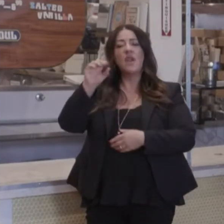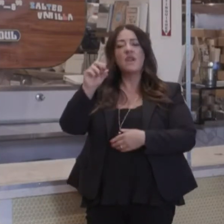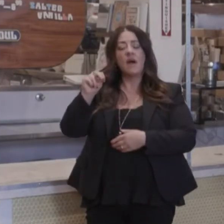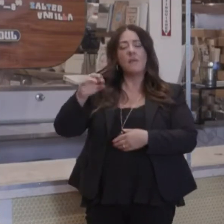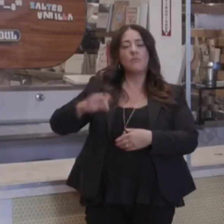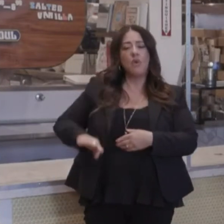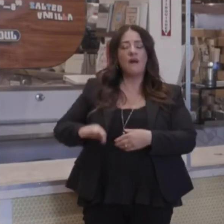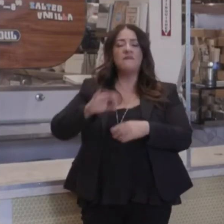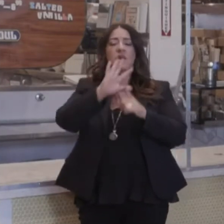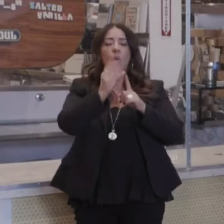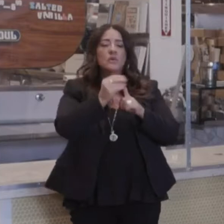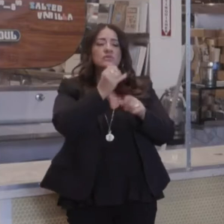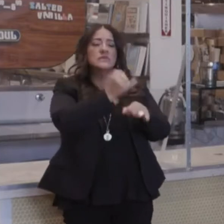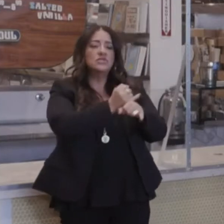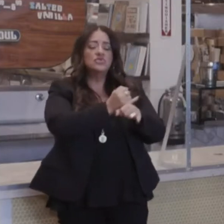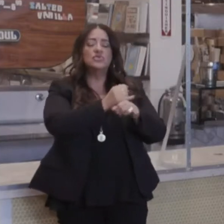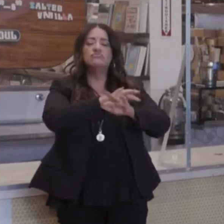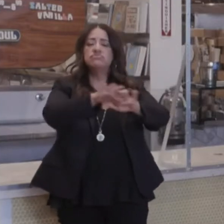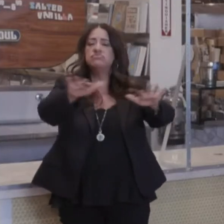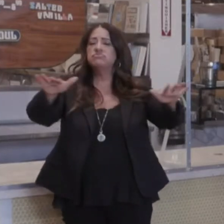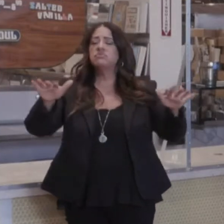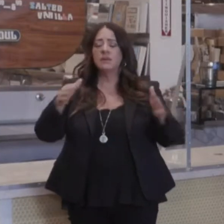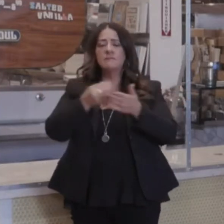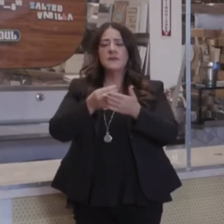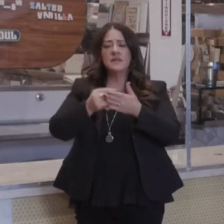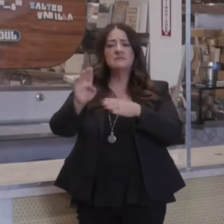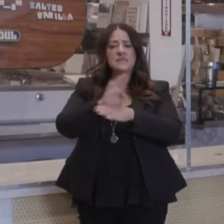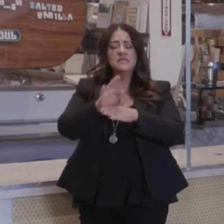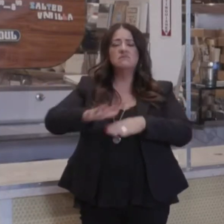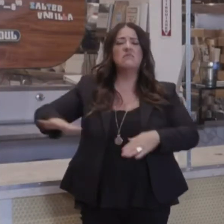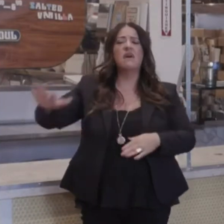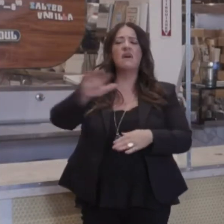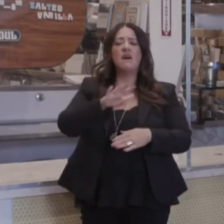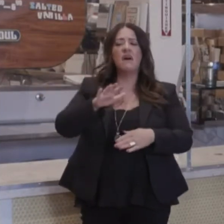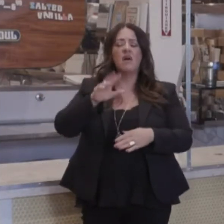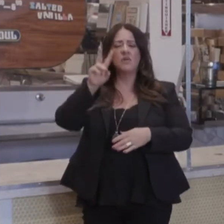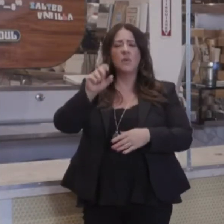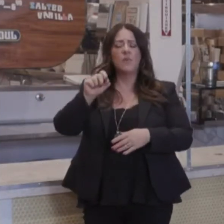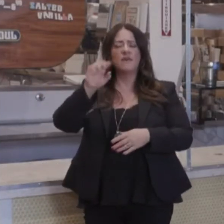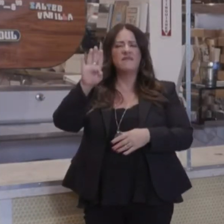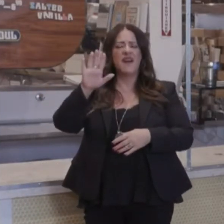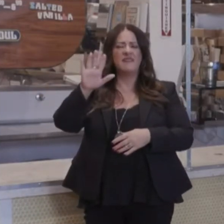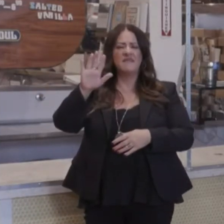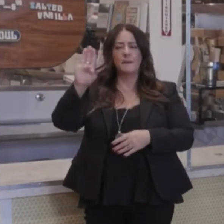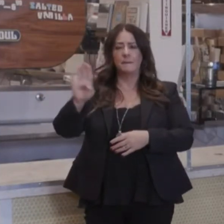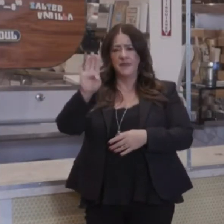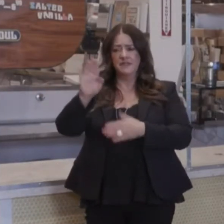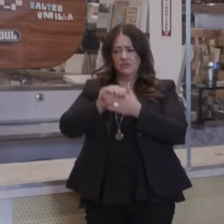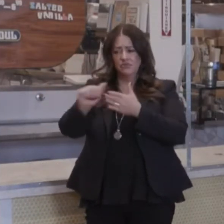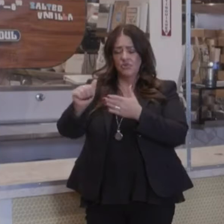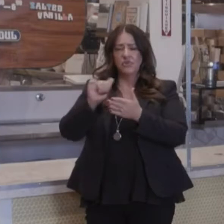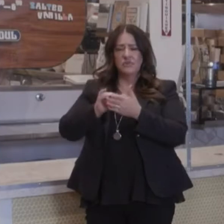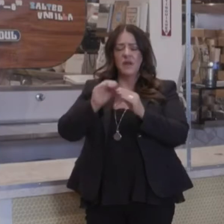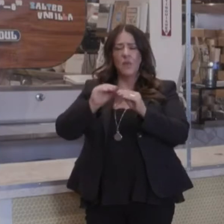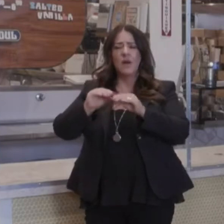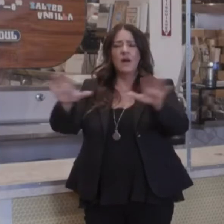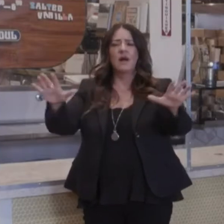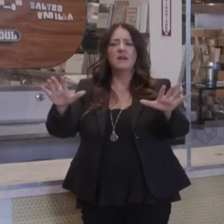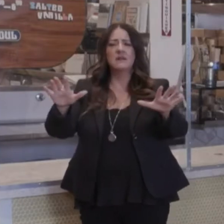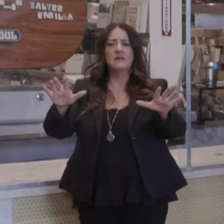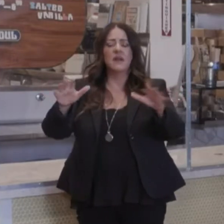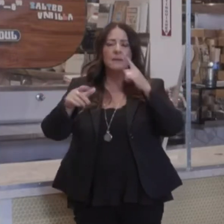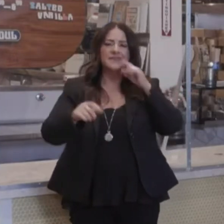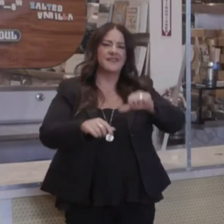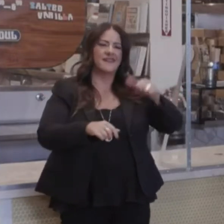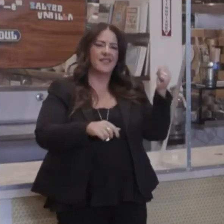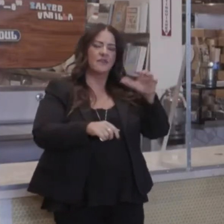institutions, an additional $2.075 billion in grants that will start going out, building on the $500